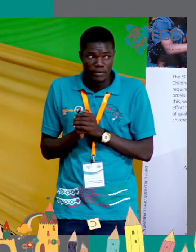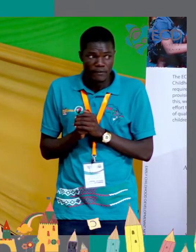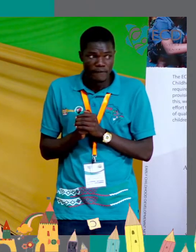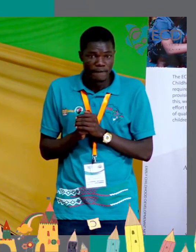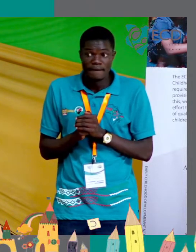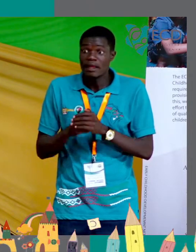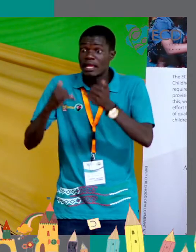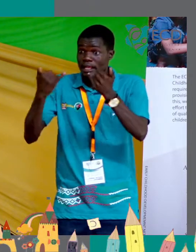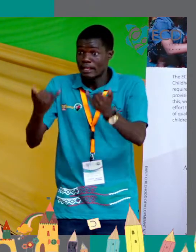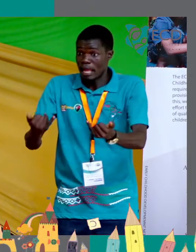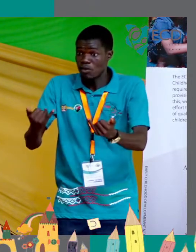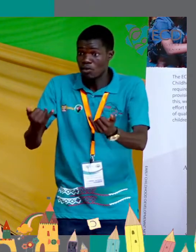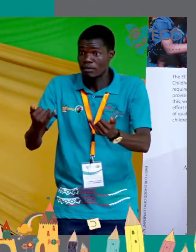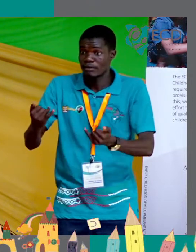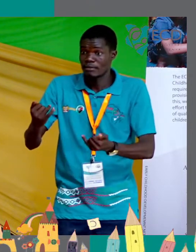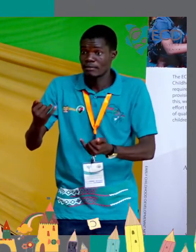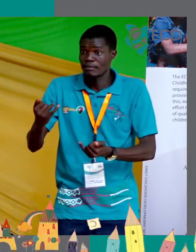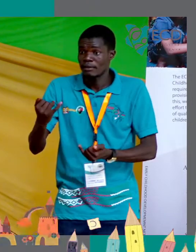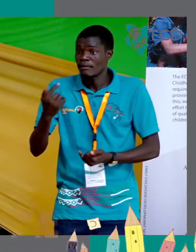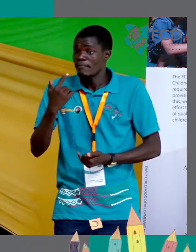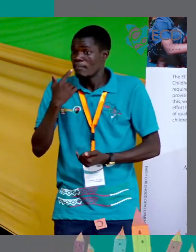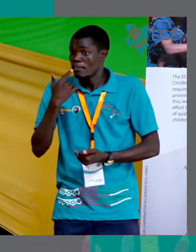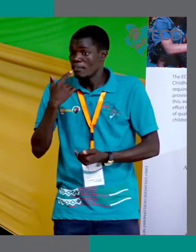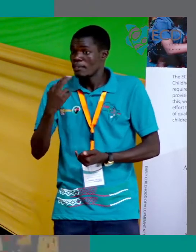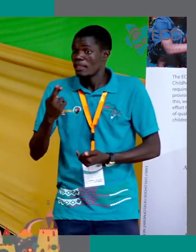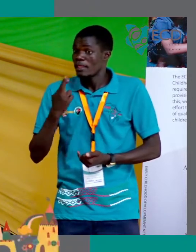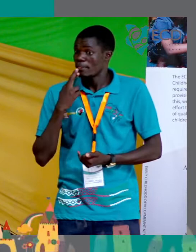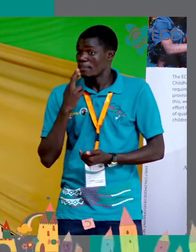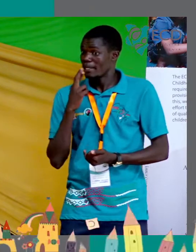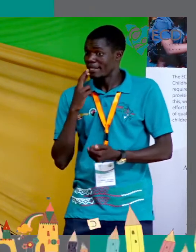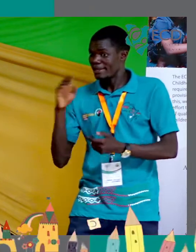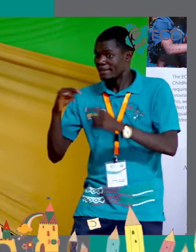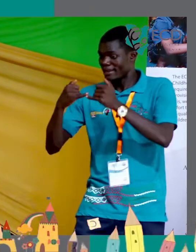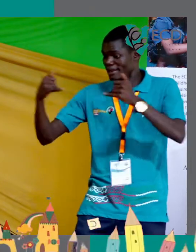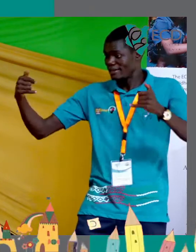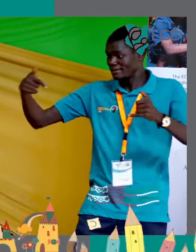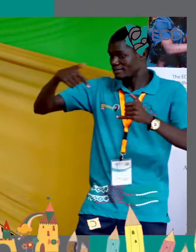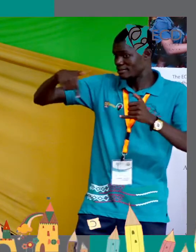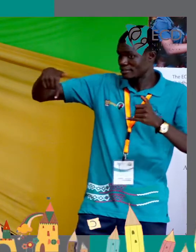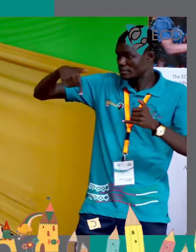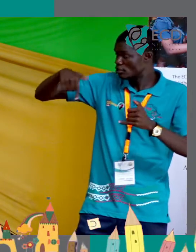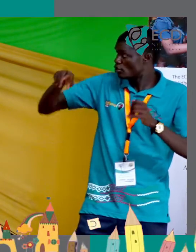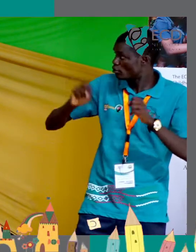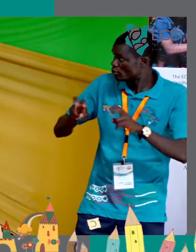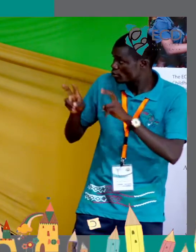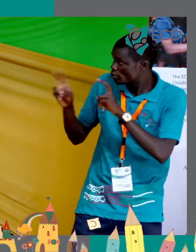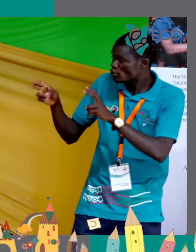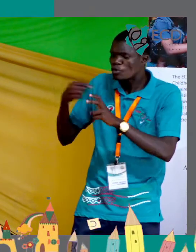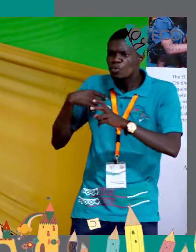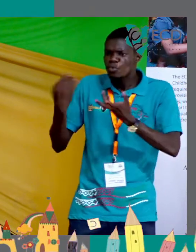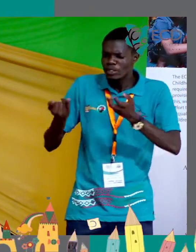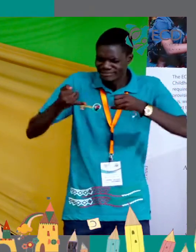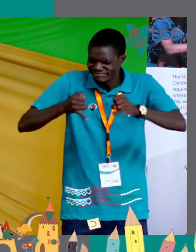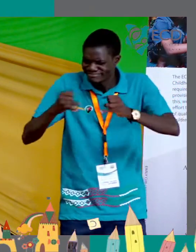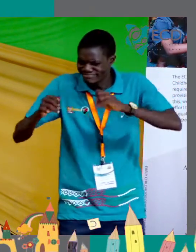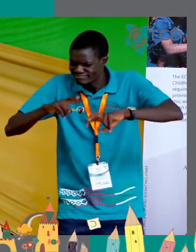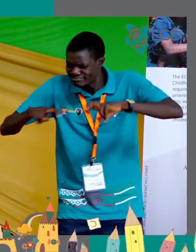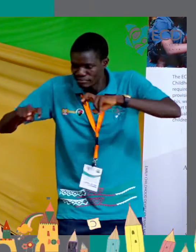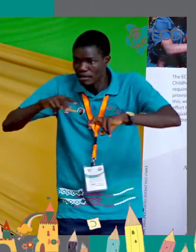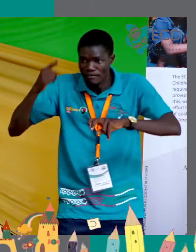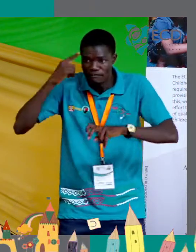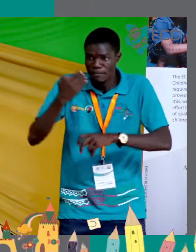Yes, so the red line that we can significantly see is the year 2020. We had a reduction in the number of